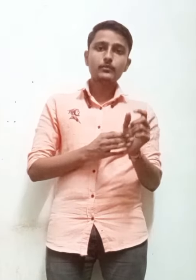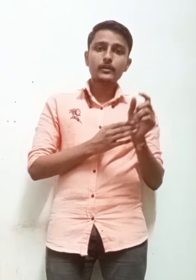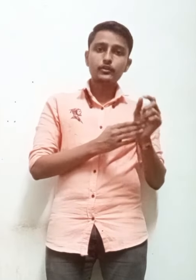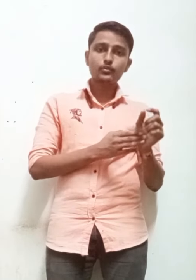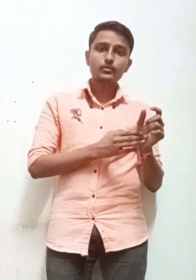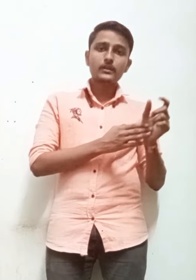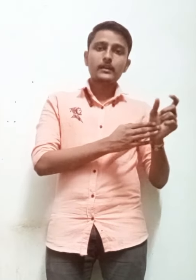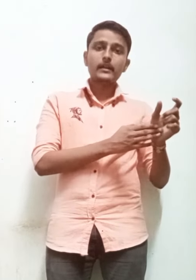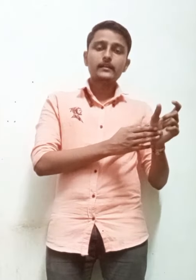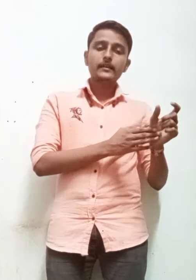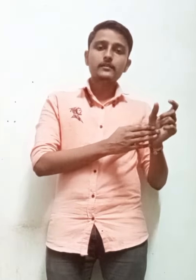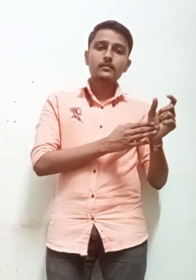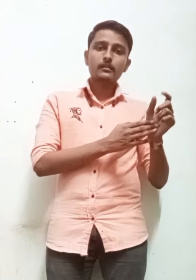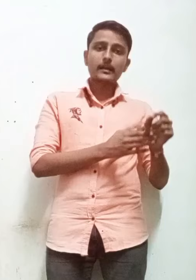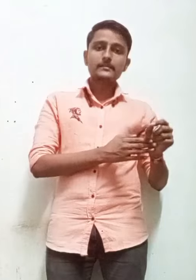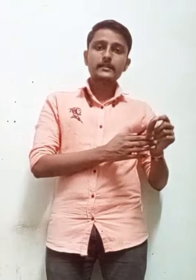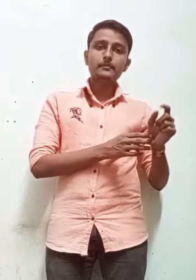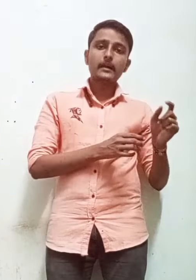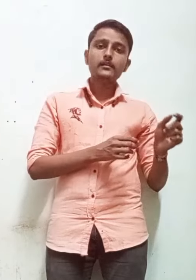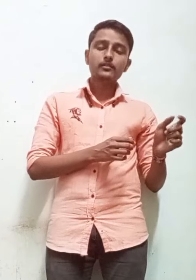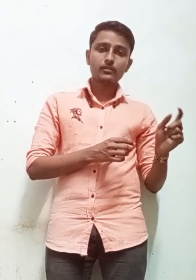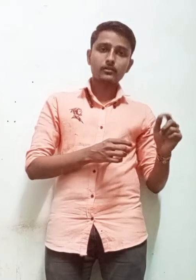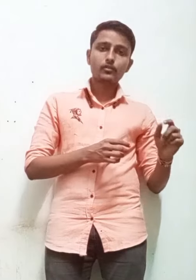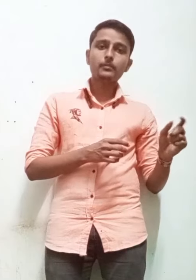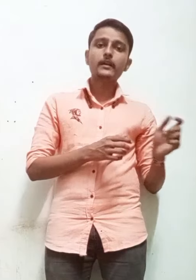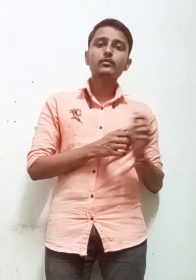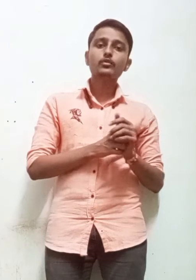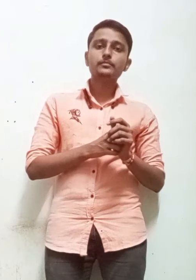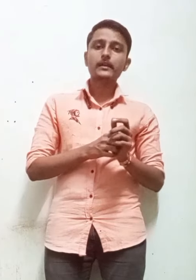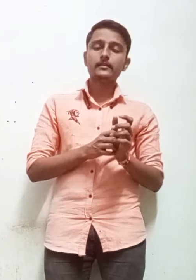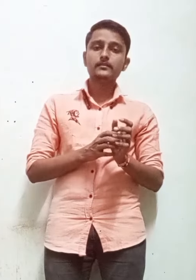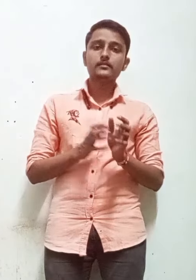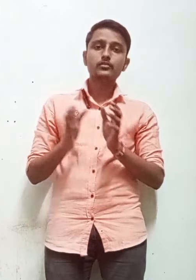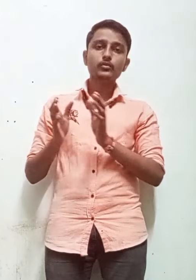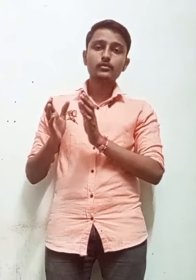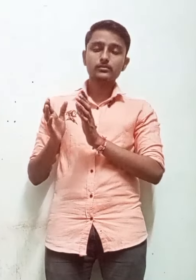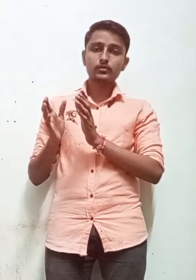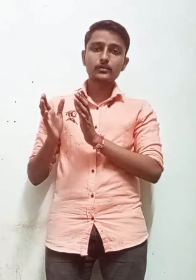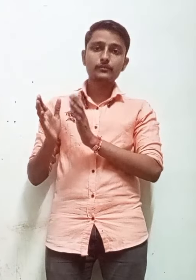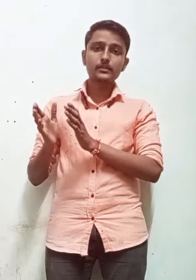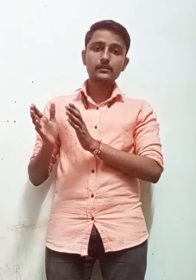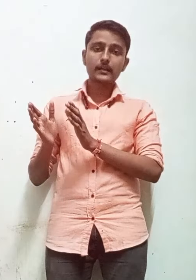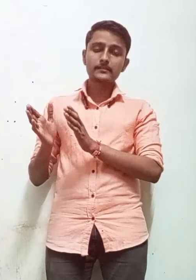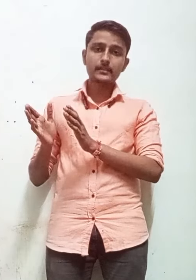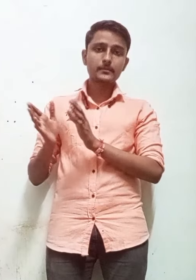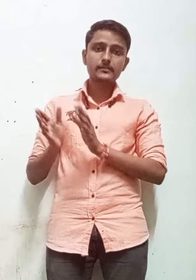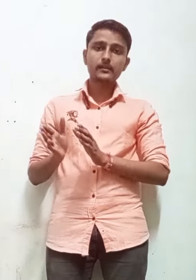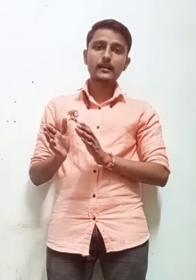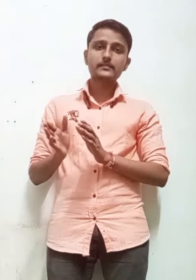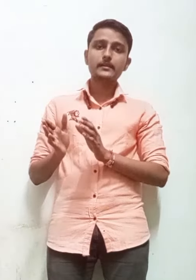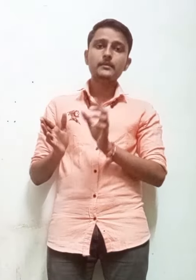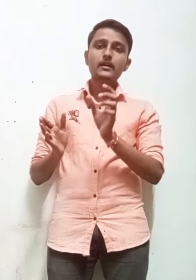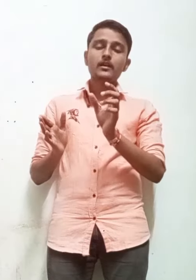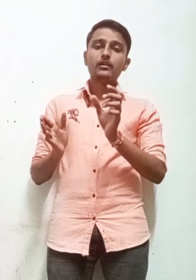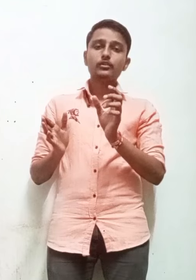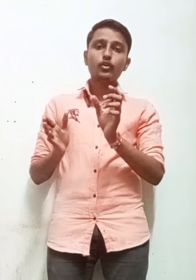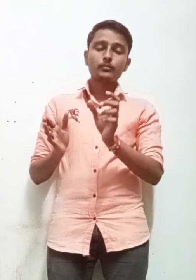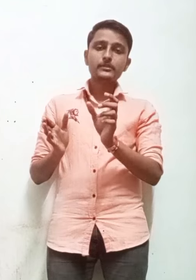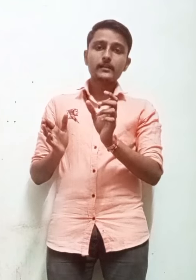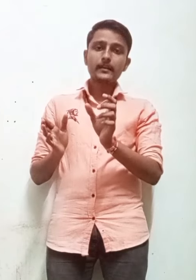keyword new, and then a class name, and open and close parenthesis. So the first class name is a class name. The object